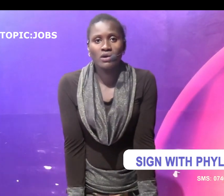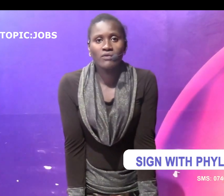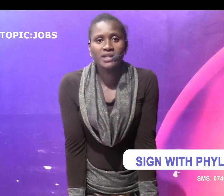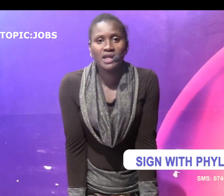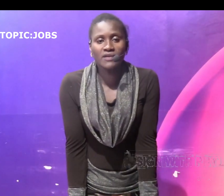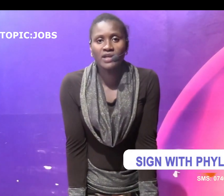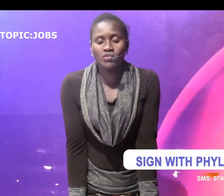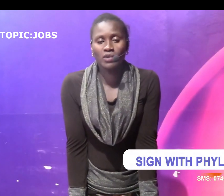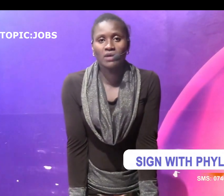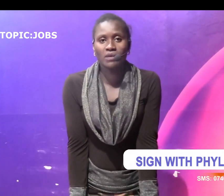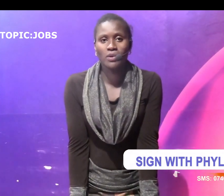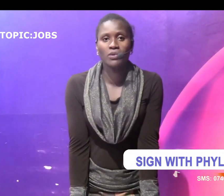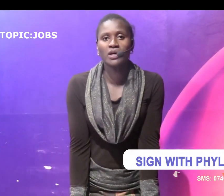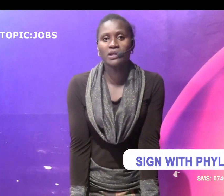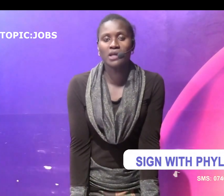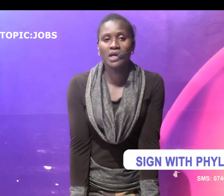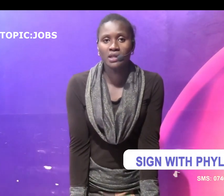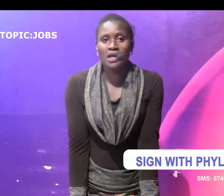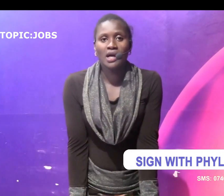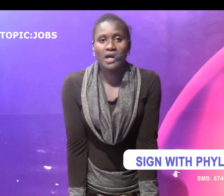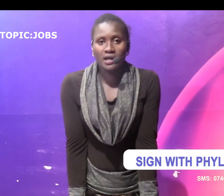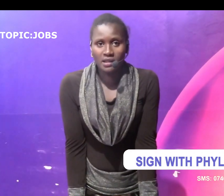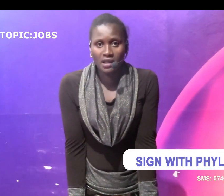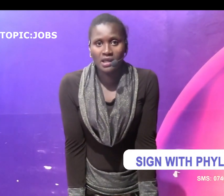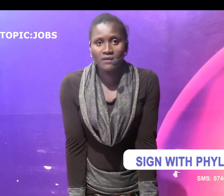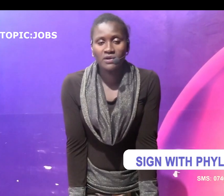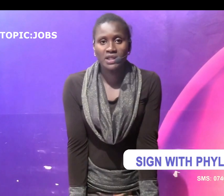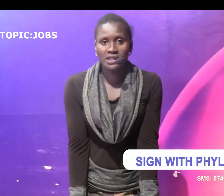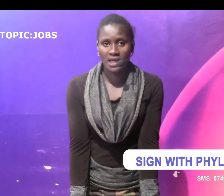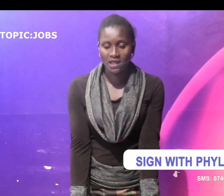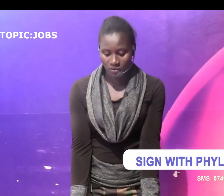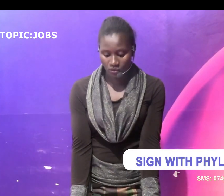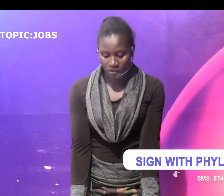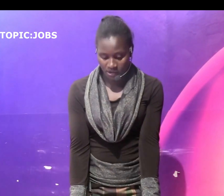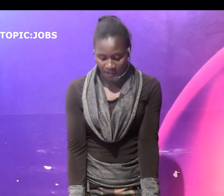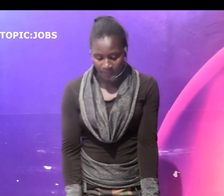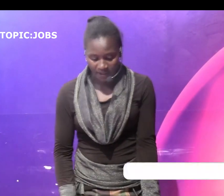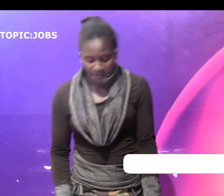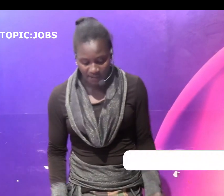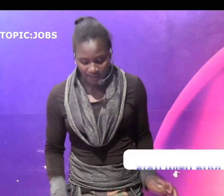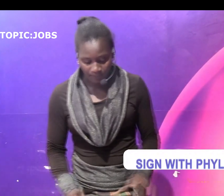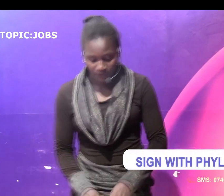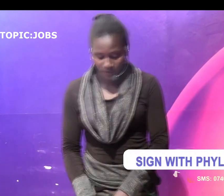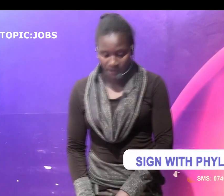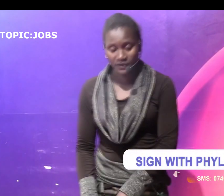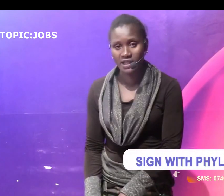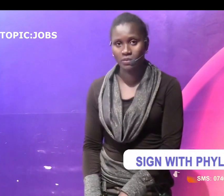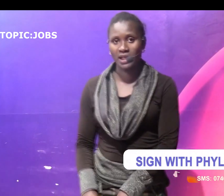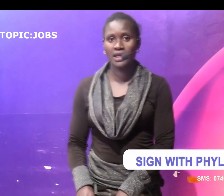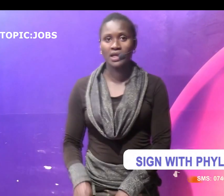can finger spell the word people, and then I give out the sign which accompanies the finger spelling. So